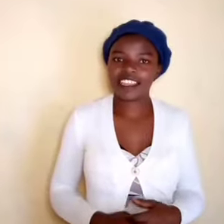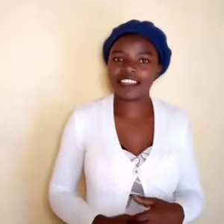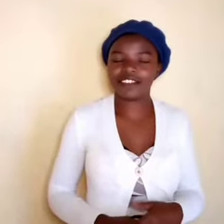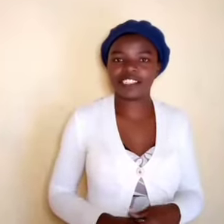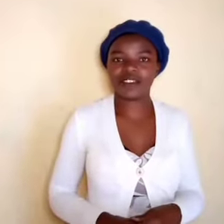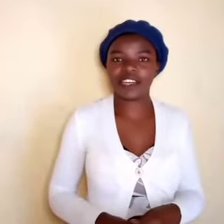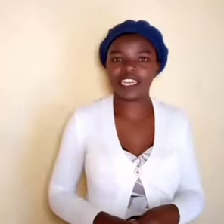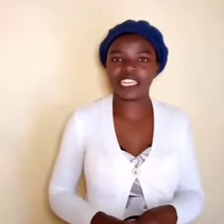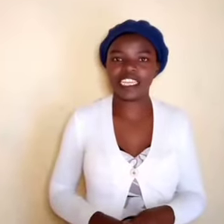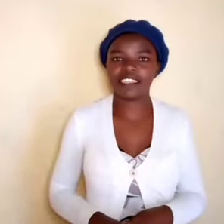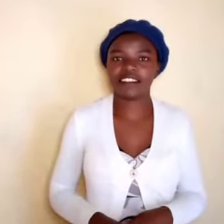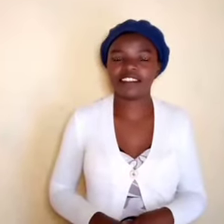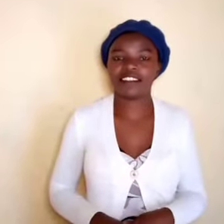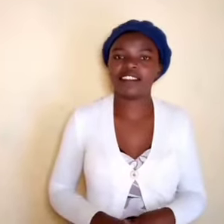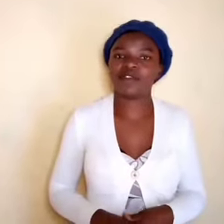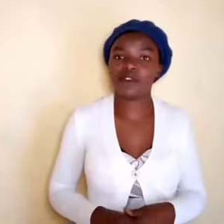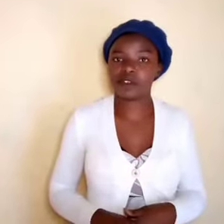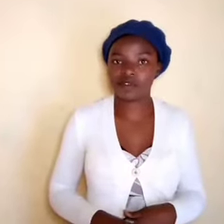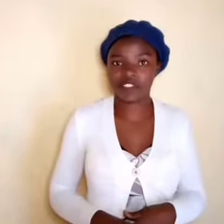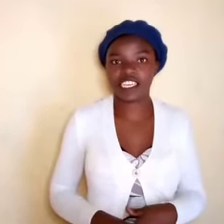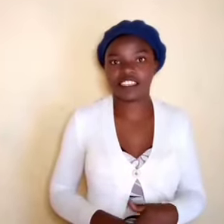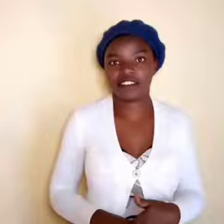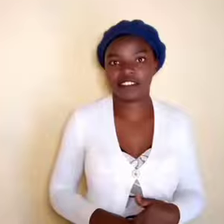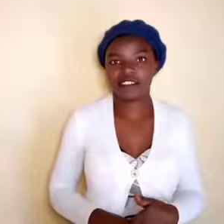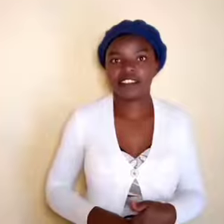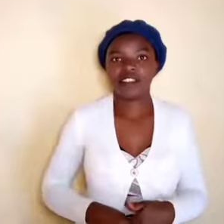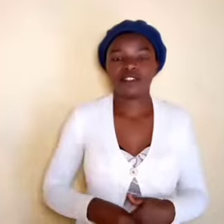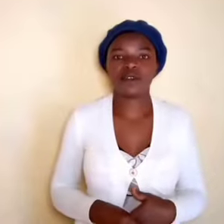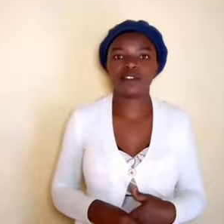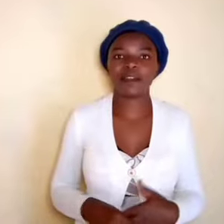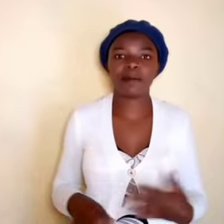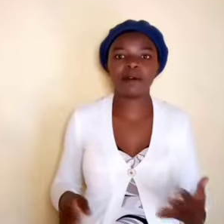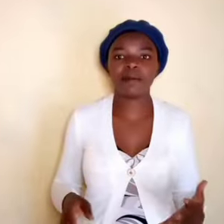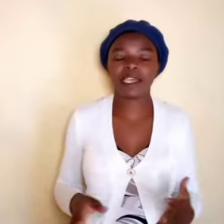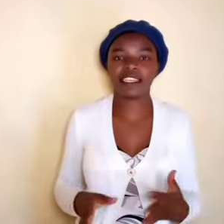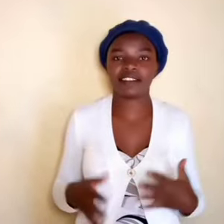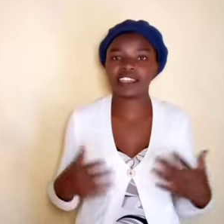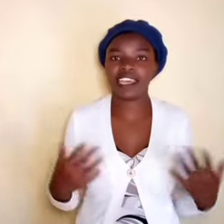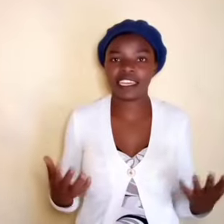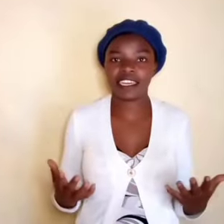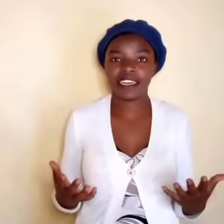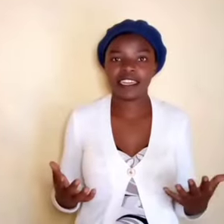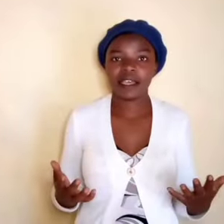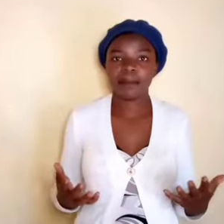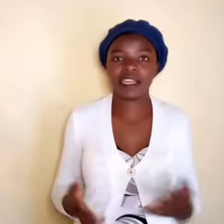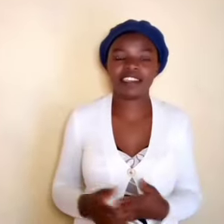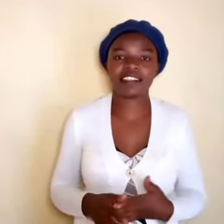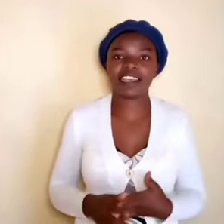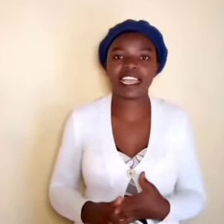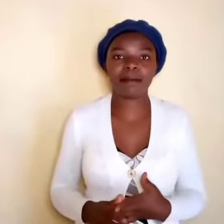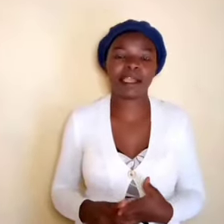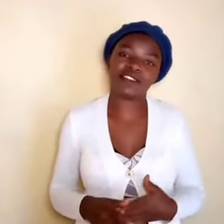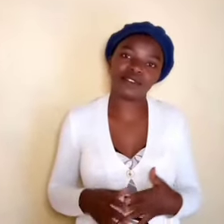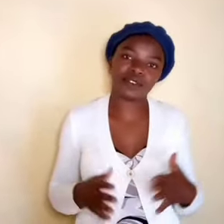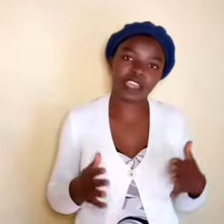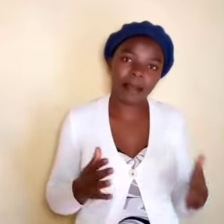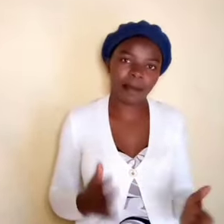Another reason is for convenience. So some people may sign, but the sign might not come